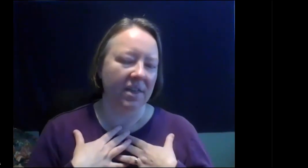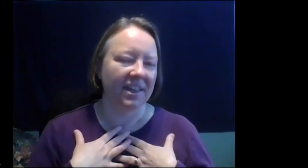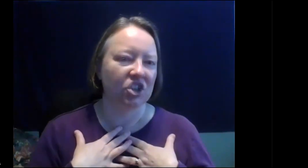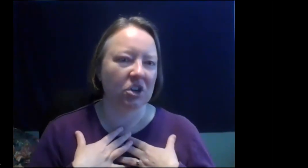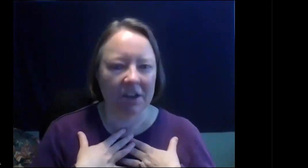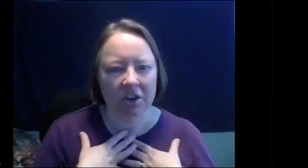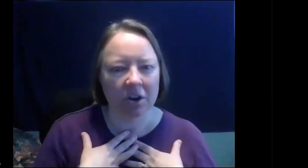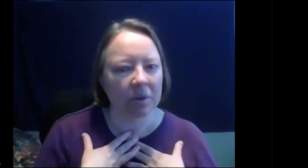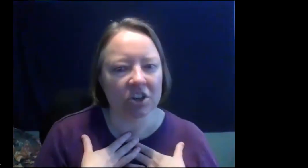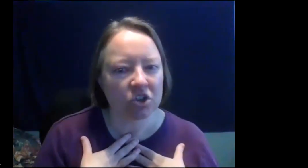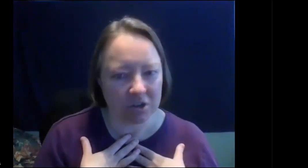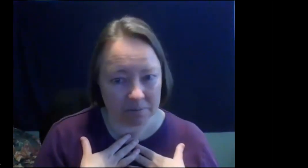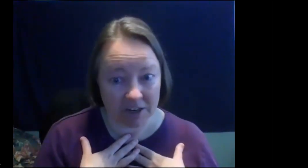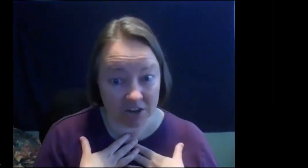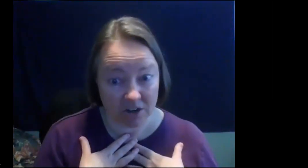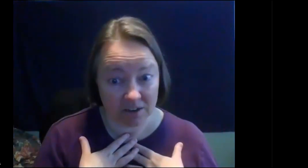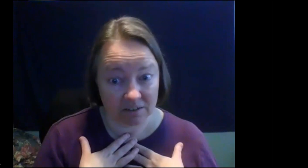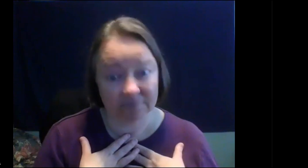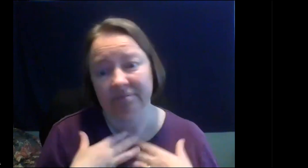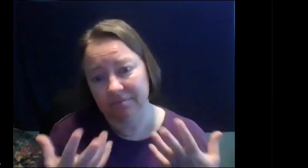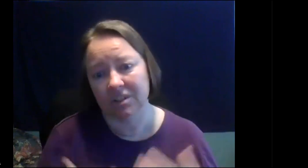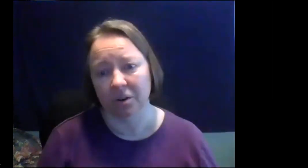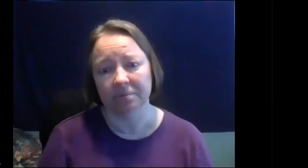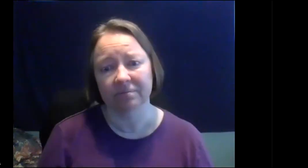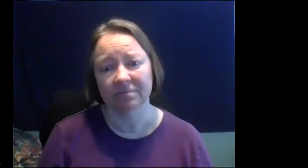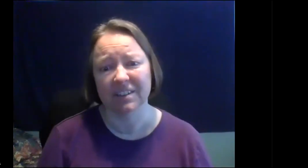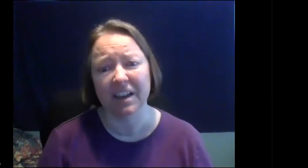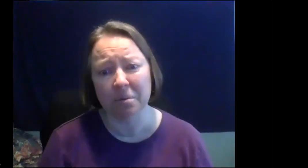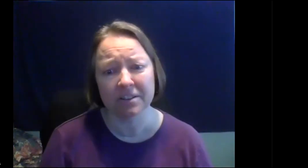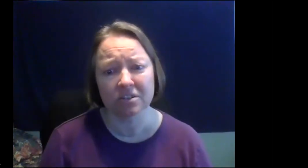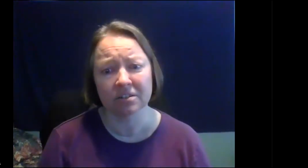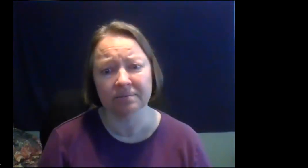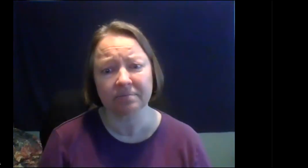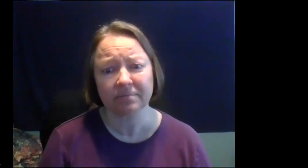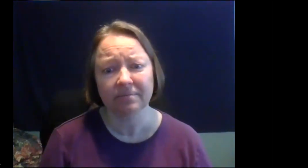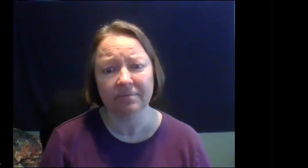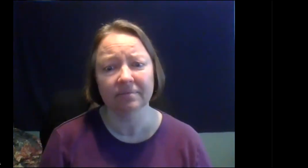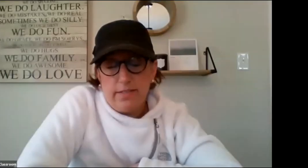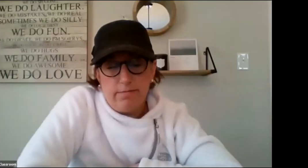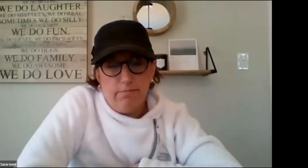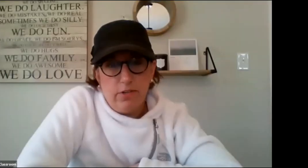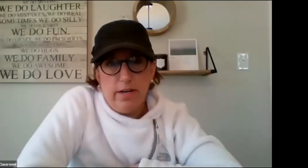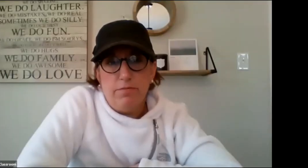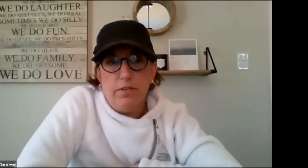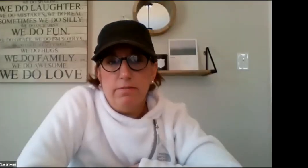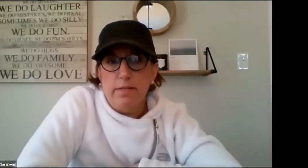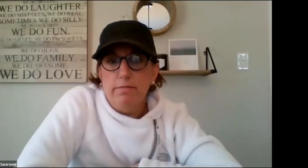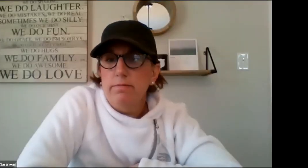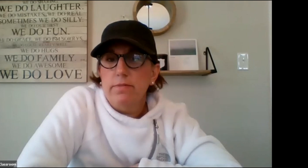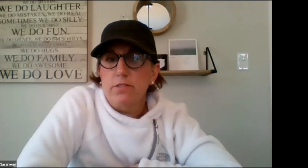what they should be hearing and what they shouldn't be hearing. So does that help answer? Yeah, that's really helpful. That's